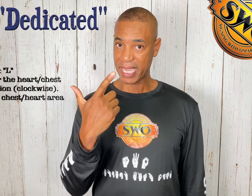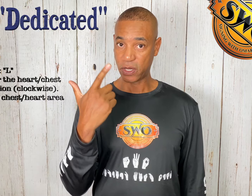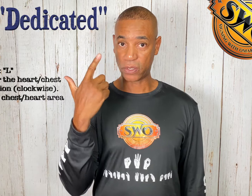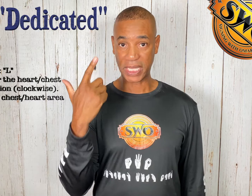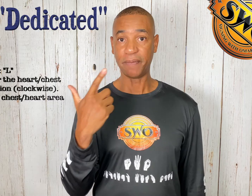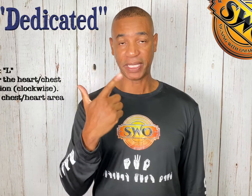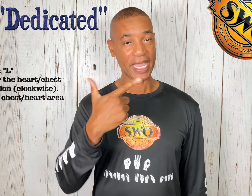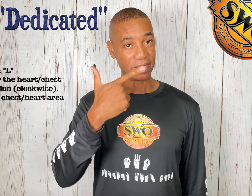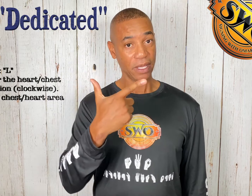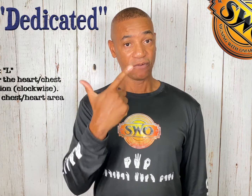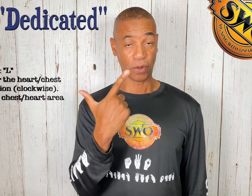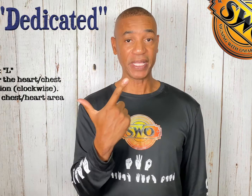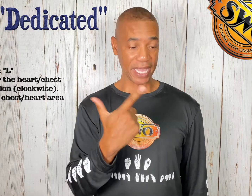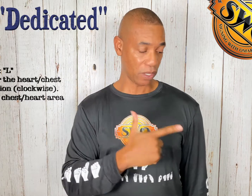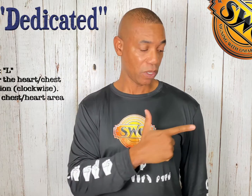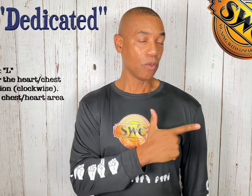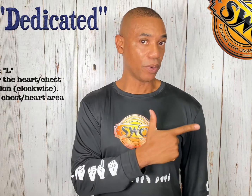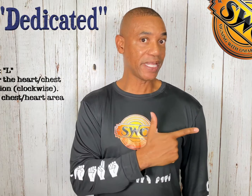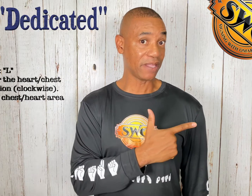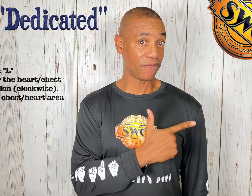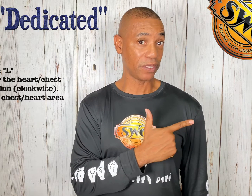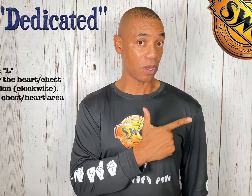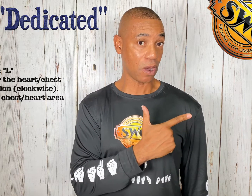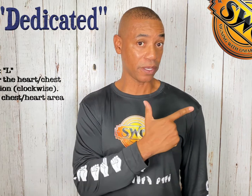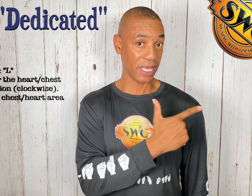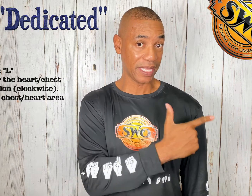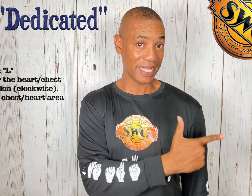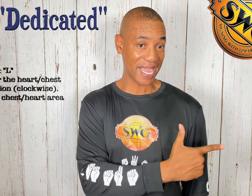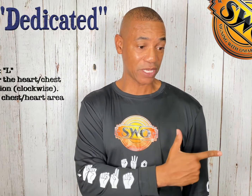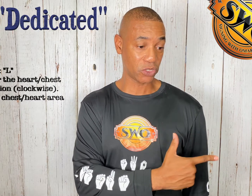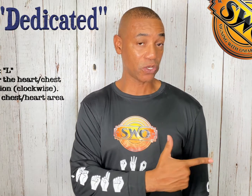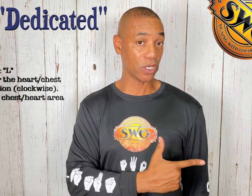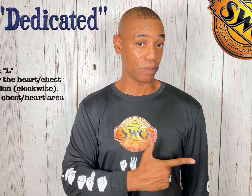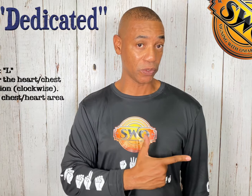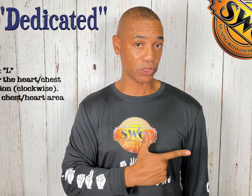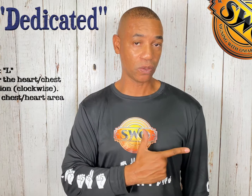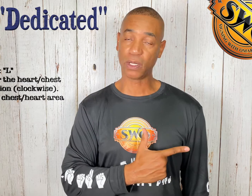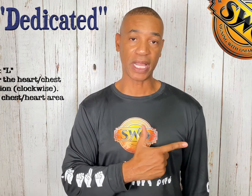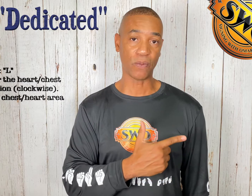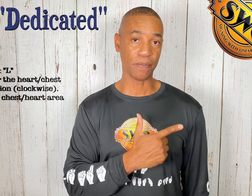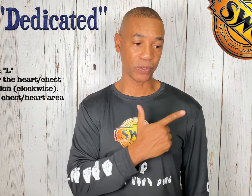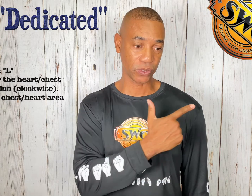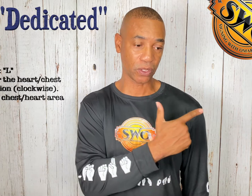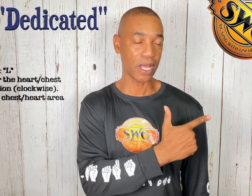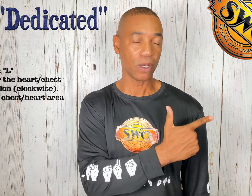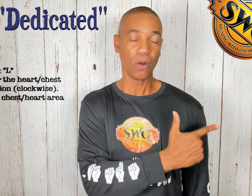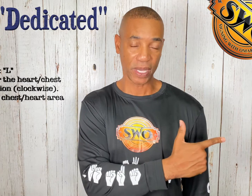your dominant hand, form an L, bring that in front of the heart, and in a circular motion or clockwise